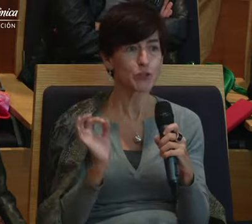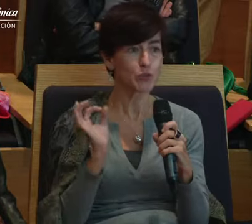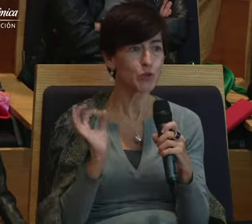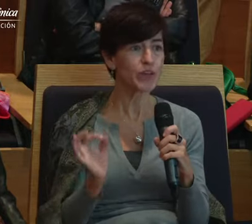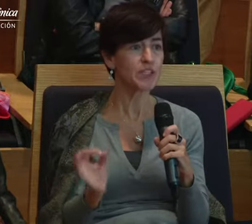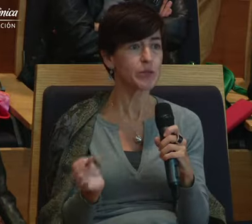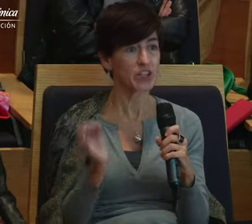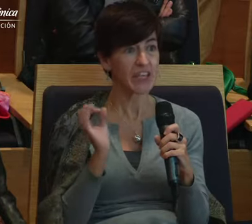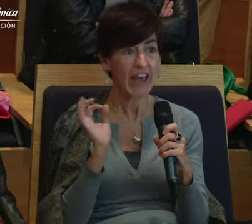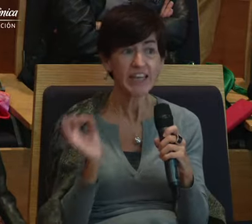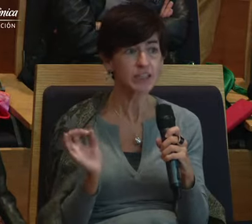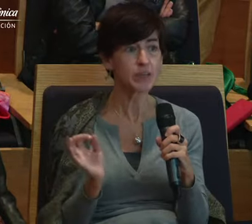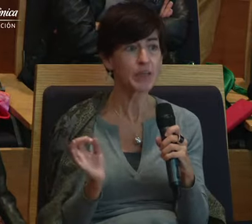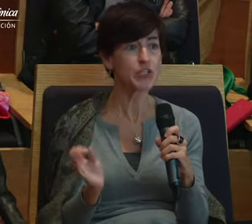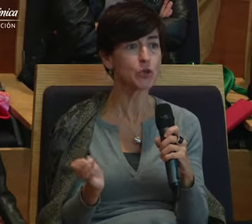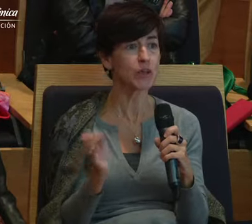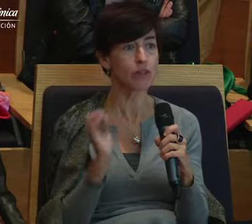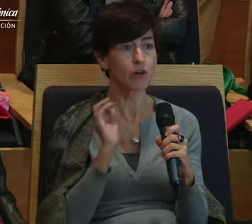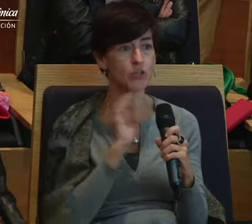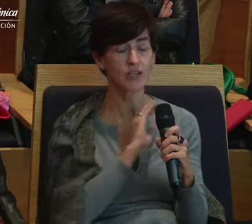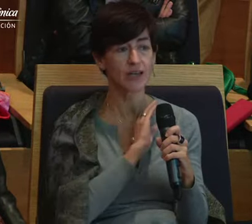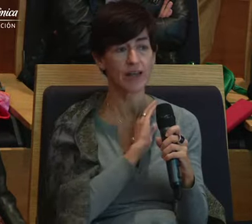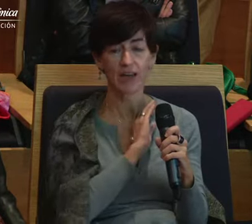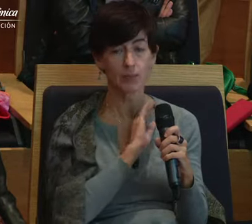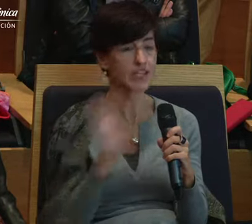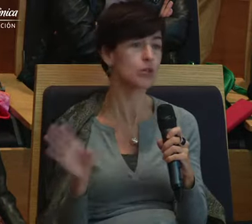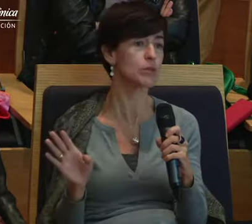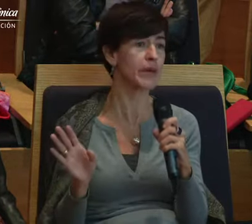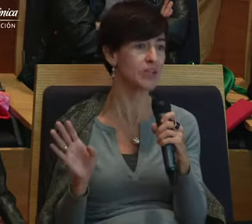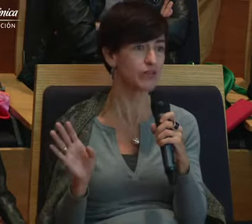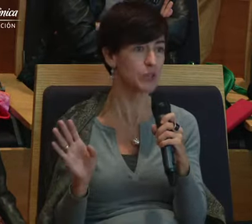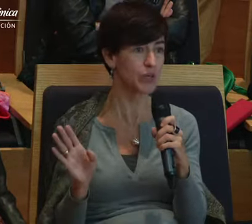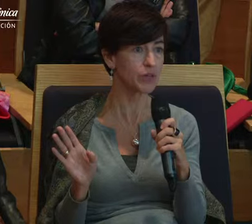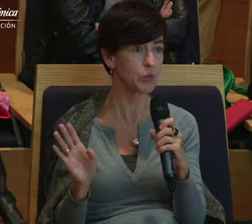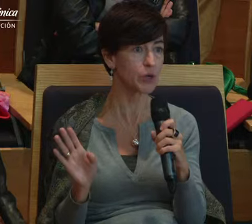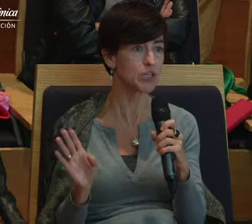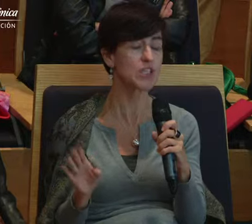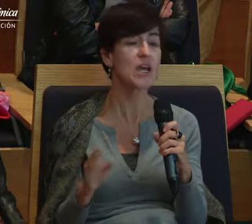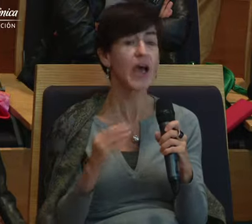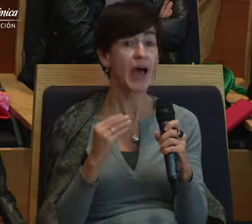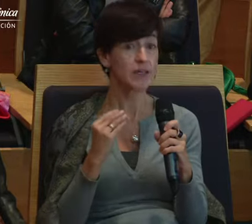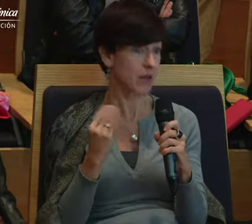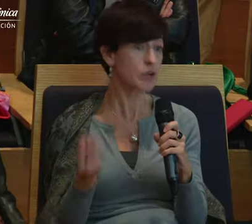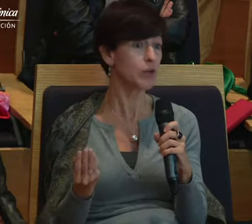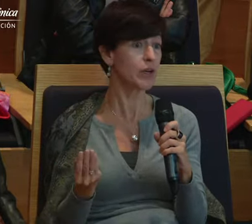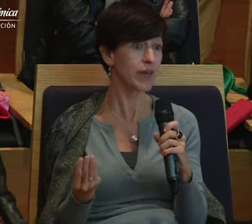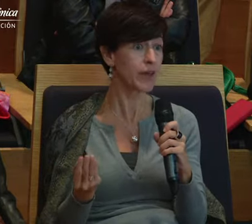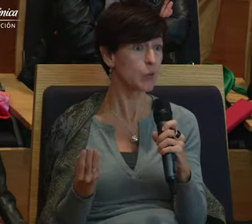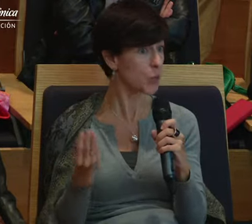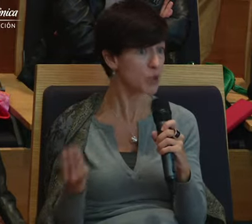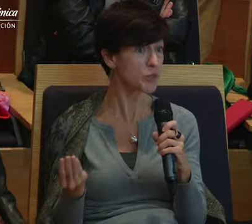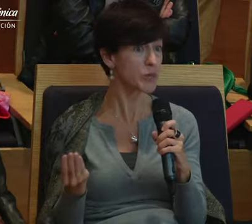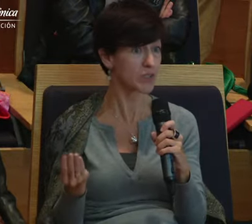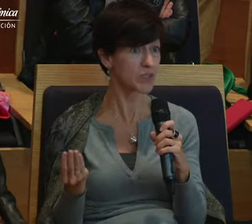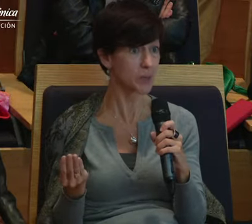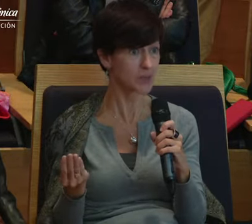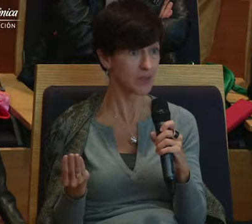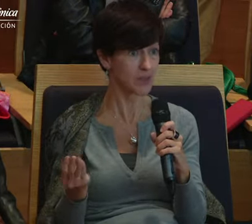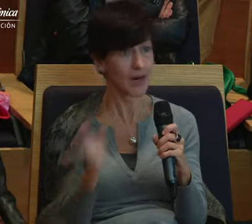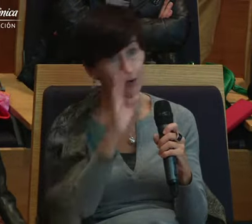adaptable to the movies because he hated the medium. He thought that they had made a total mess of his previous work, and actually then Watchmen